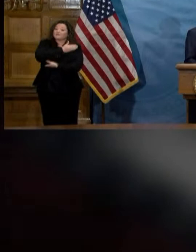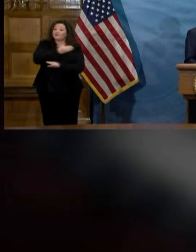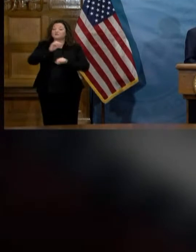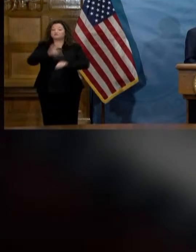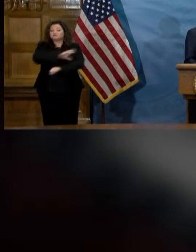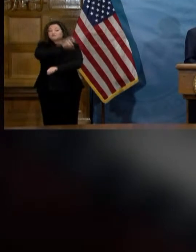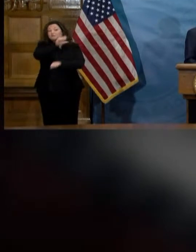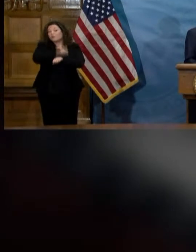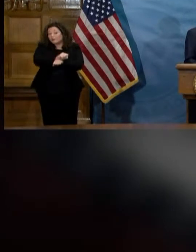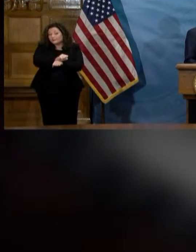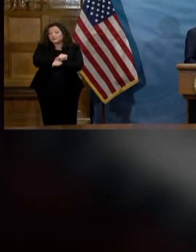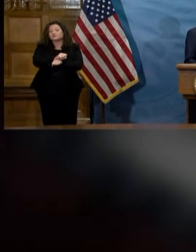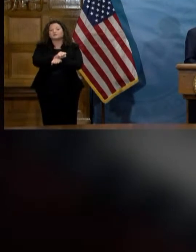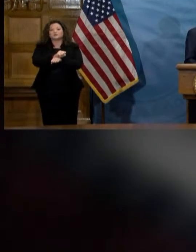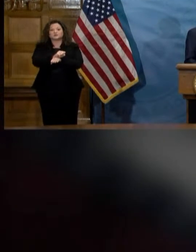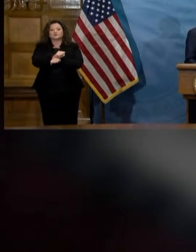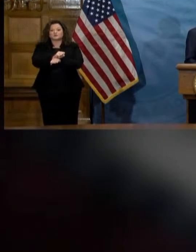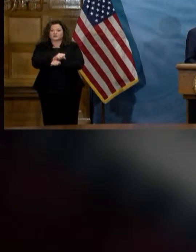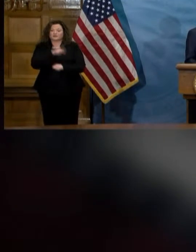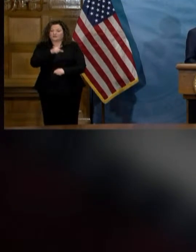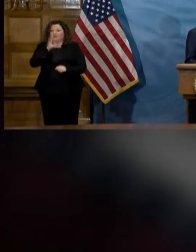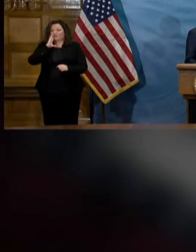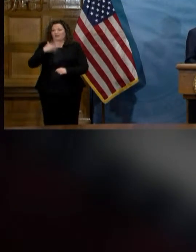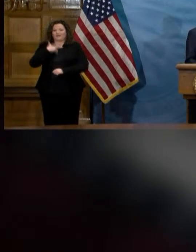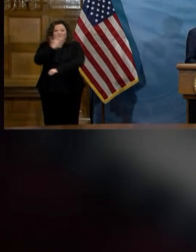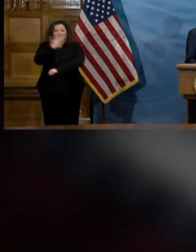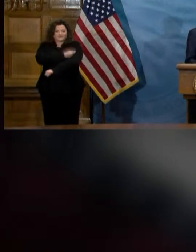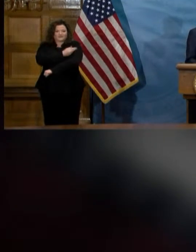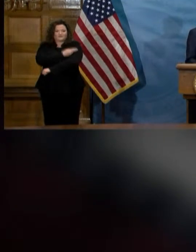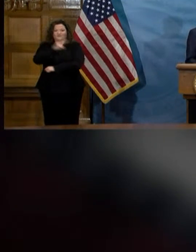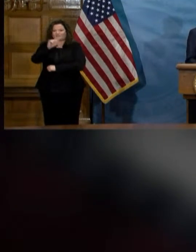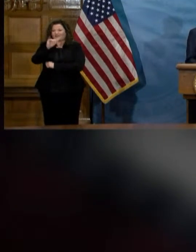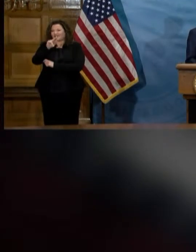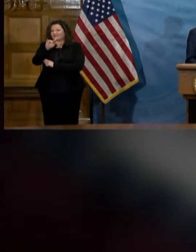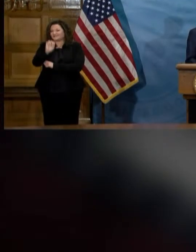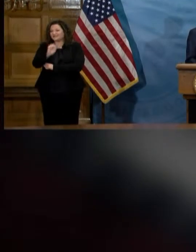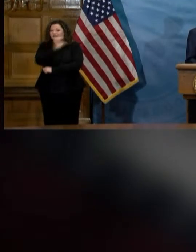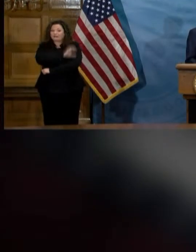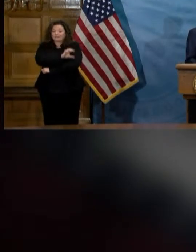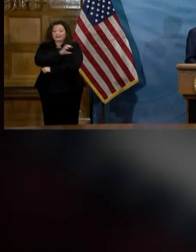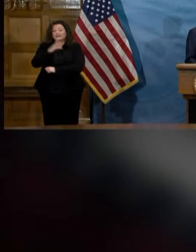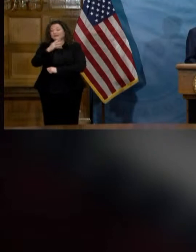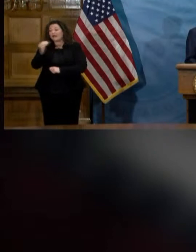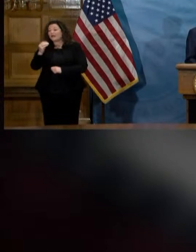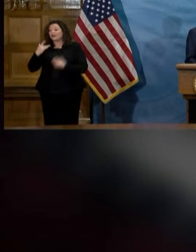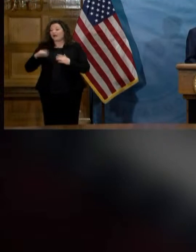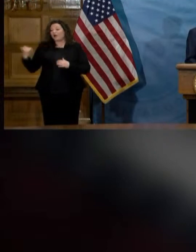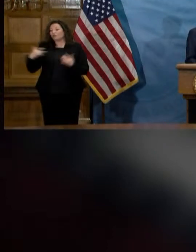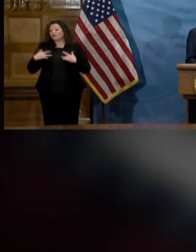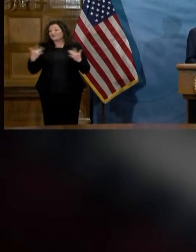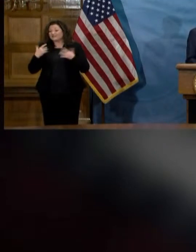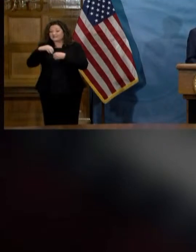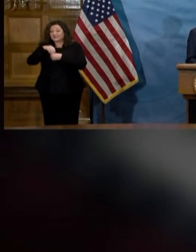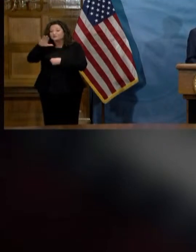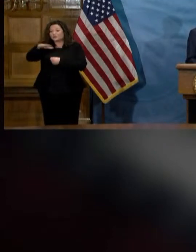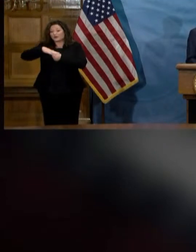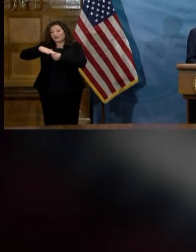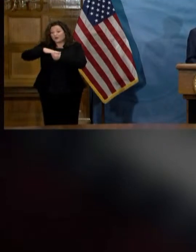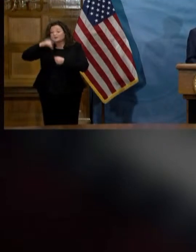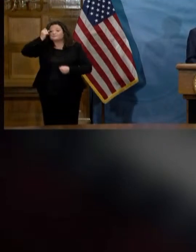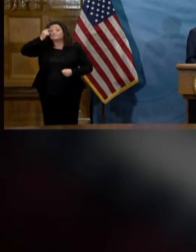appointment, and there'll be vaccine clinics and events that may be available in your area. This is county by